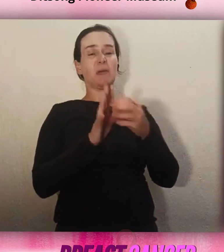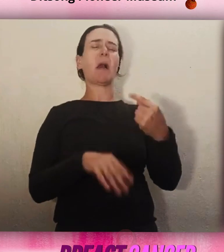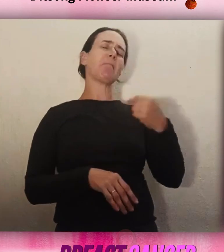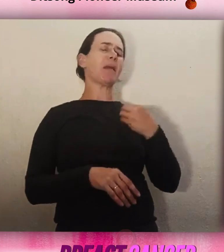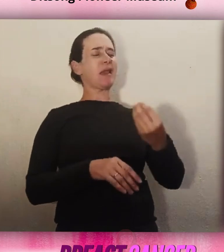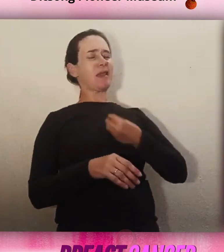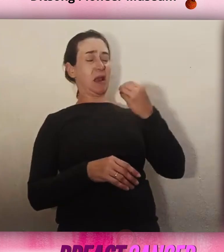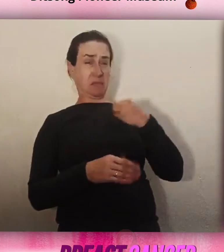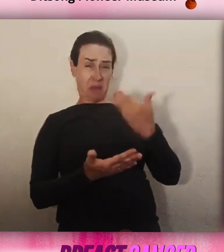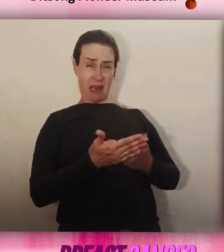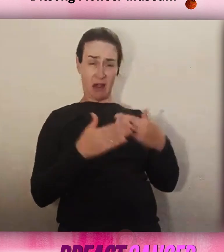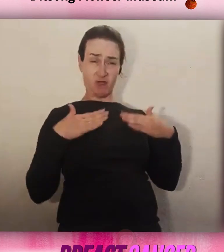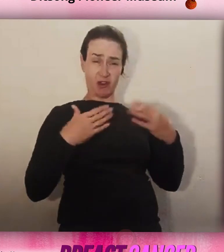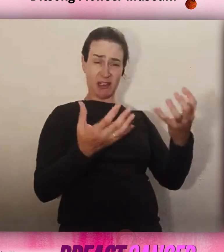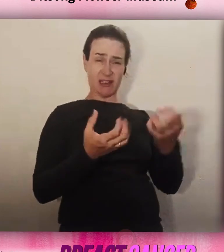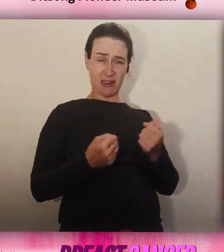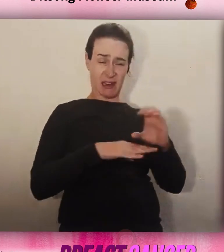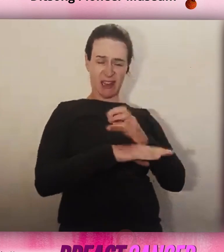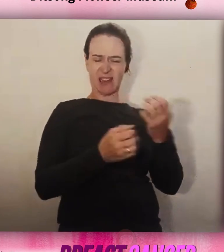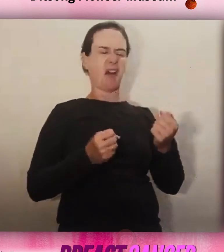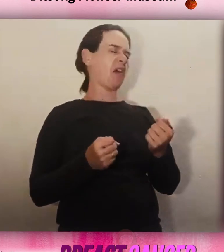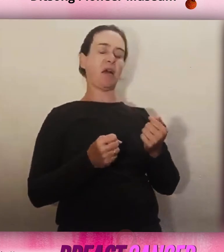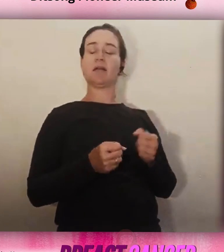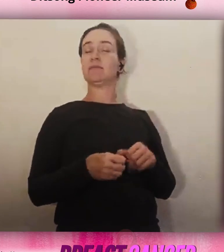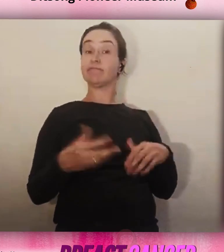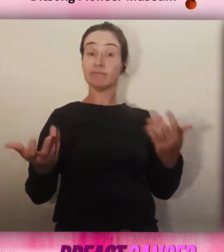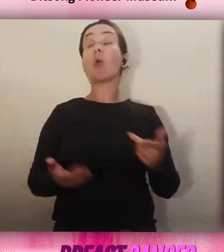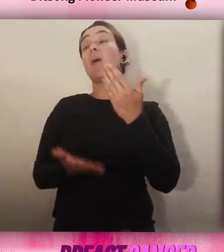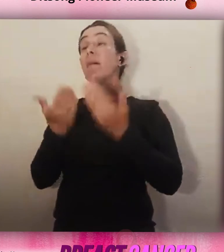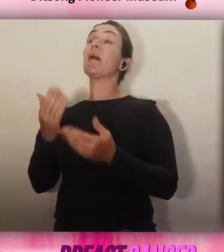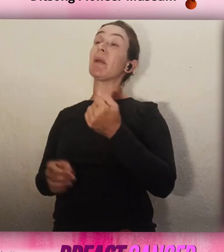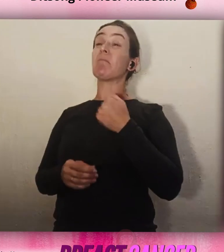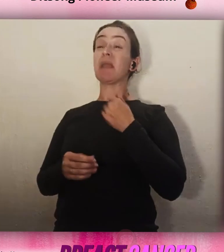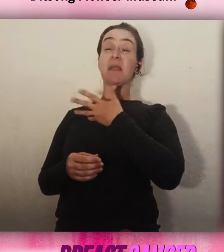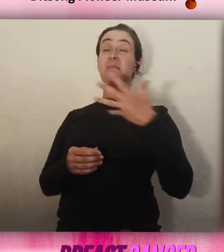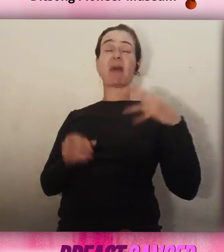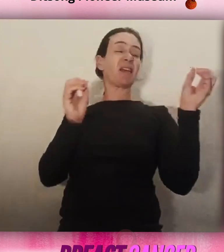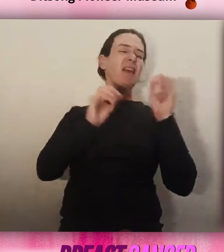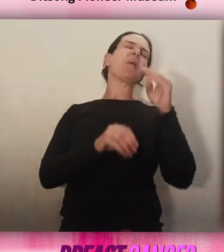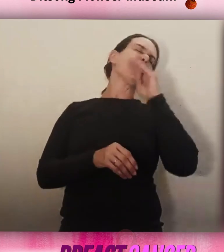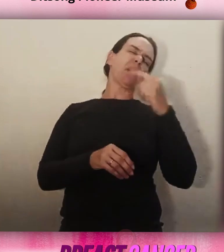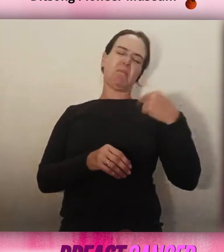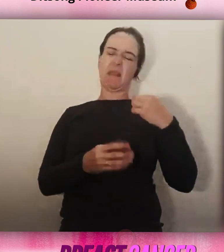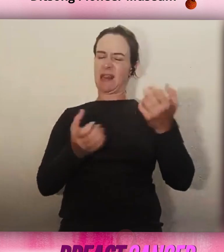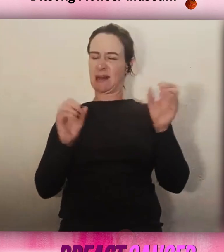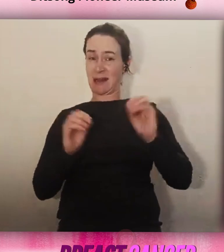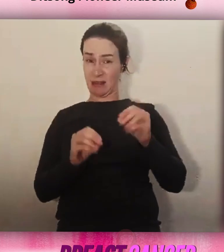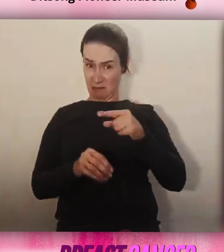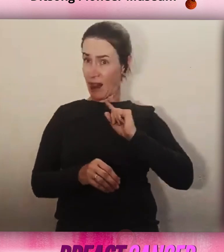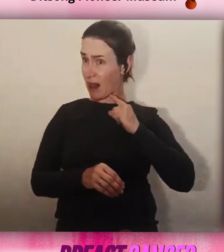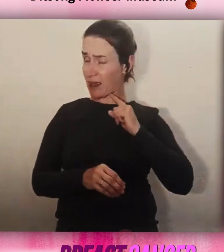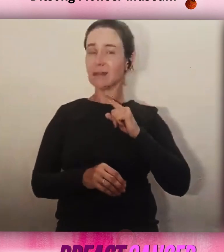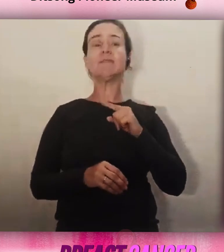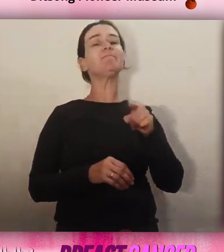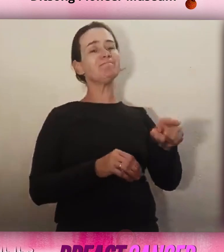tend to think I'm young, Yes. I'm not at risk. And also, my mother doesn't have it. My family doesn't have it. So Yes. that is a